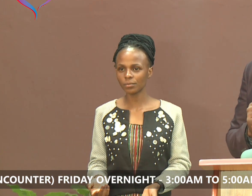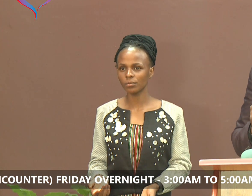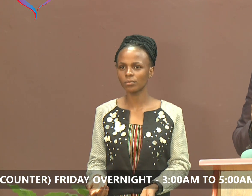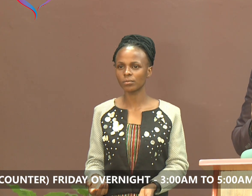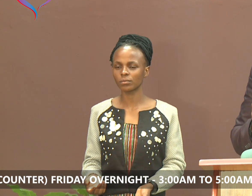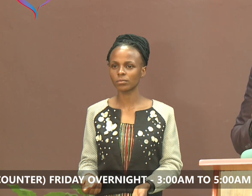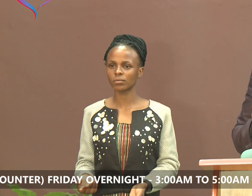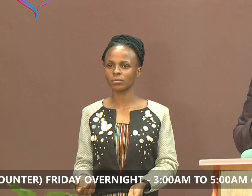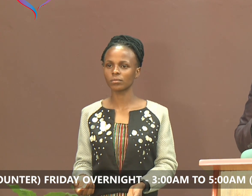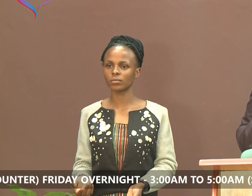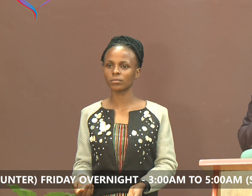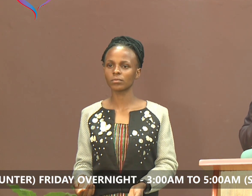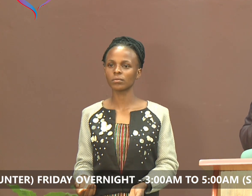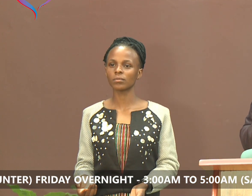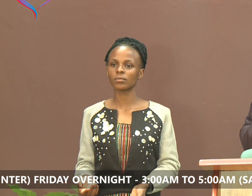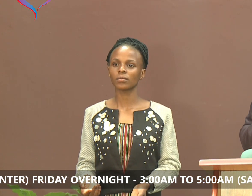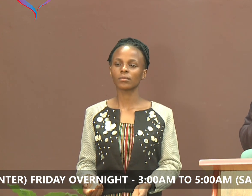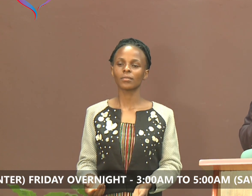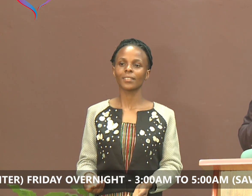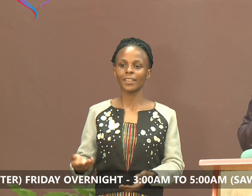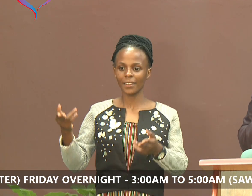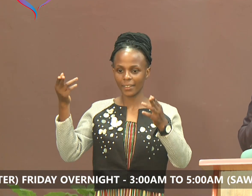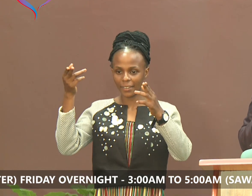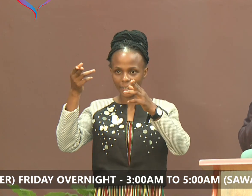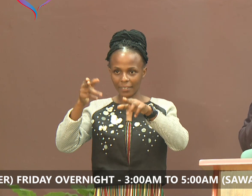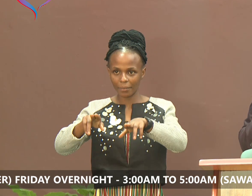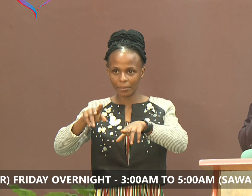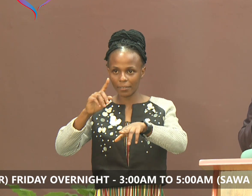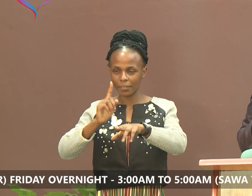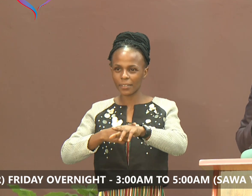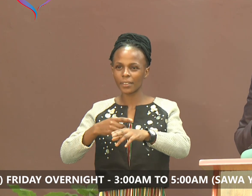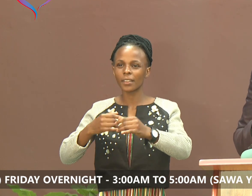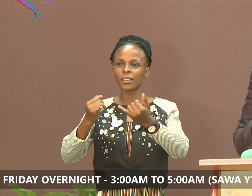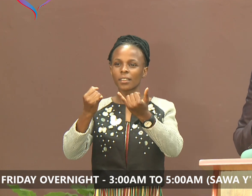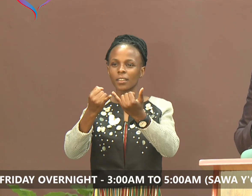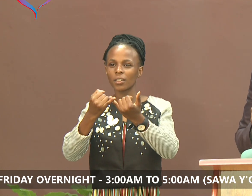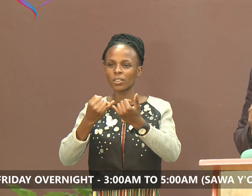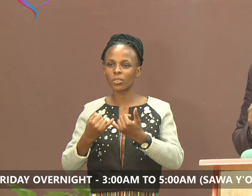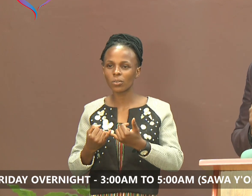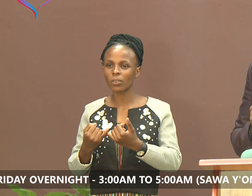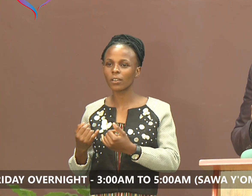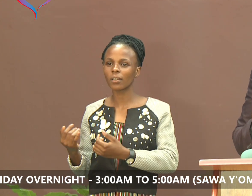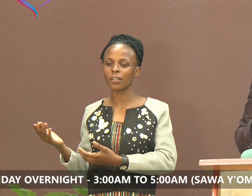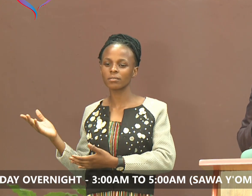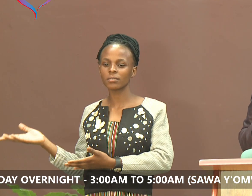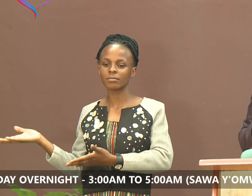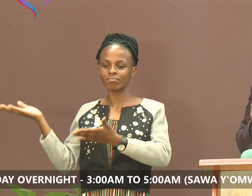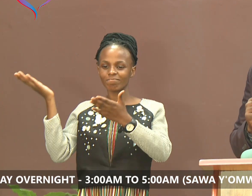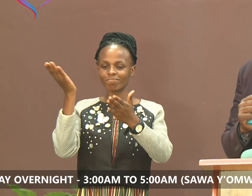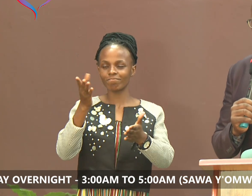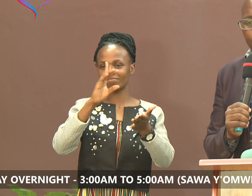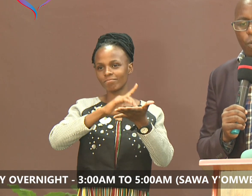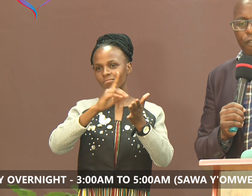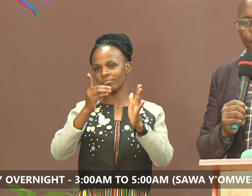This happens all the time whenever a wife comes with a project. They come with ambiguous projects from their friends. Na yeta chi project cha gendo